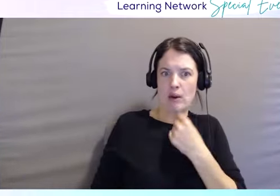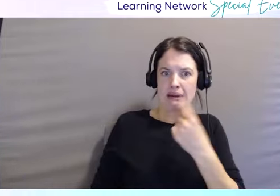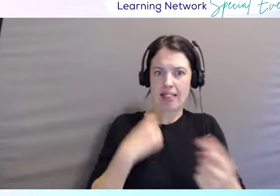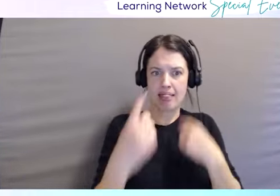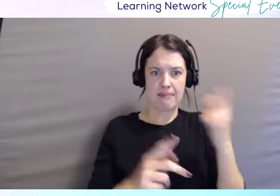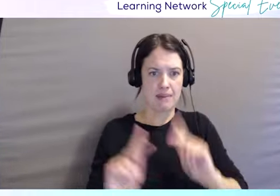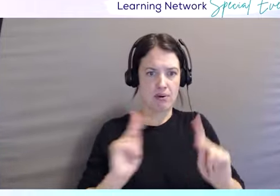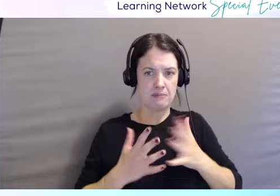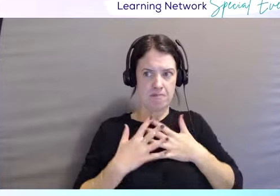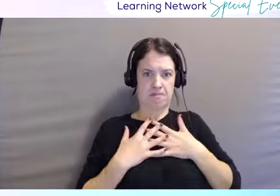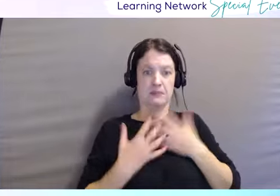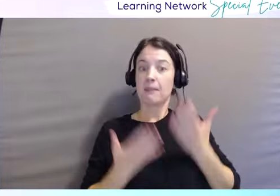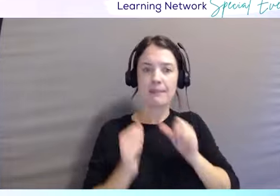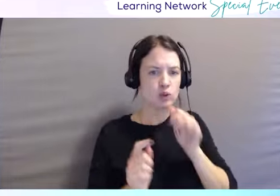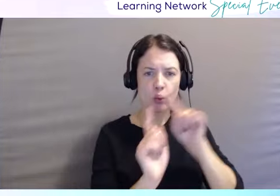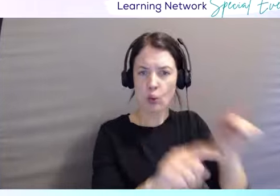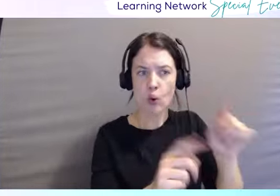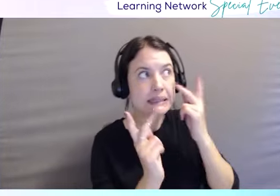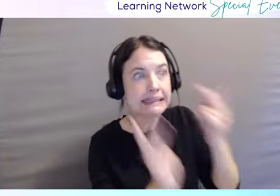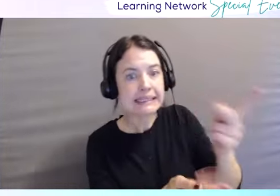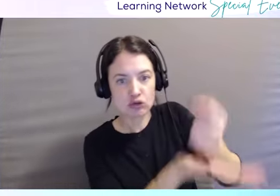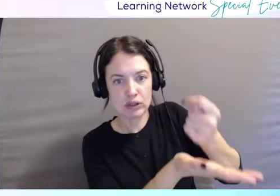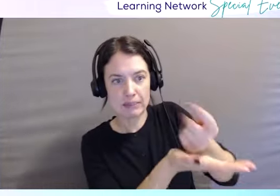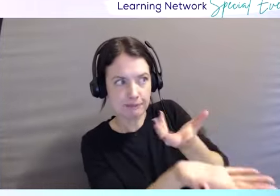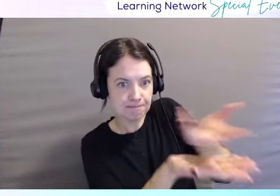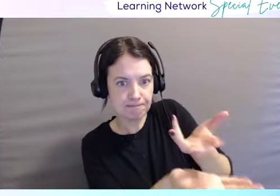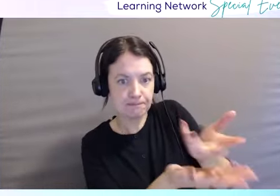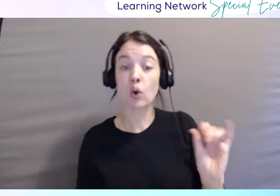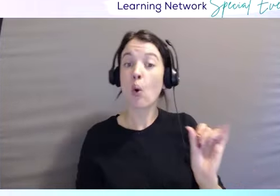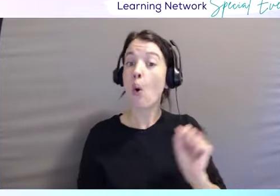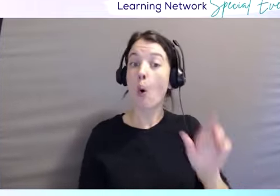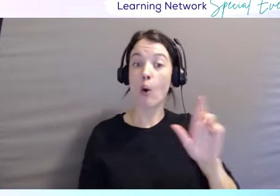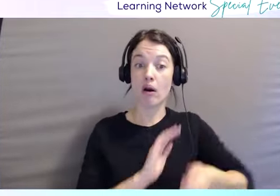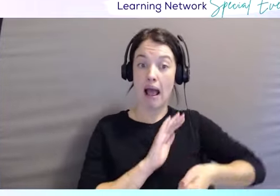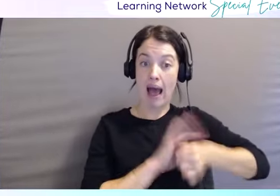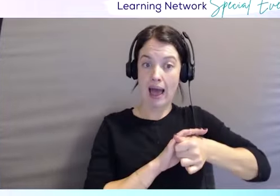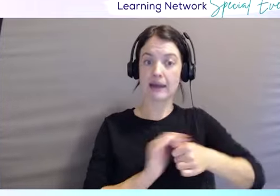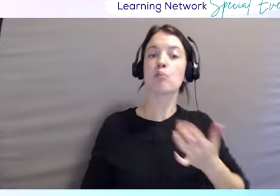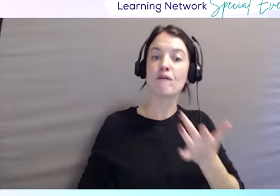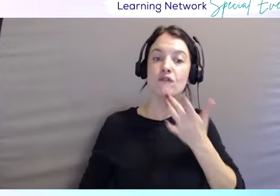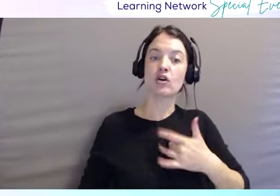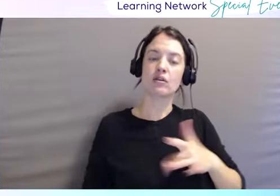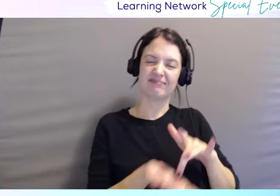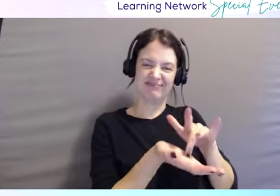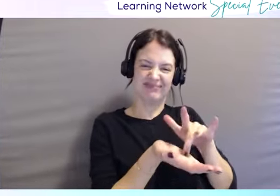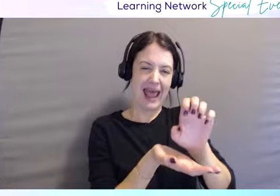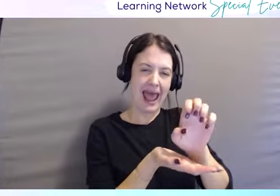of the reasons why they want to hide substance use in the cannabis area and prefer edible. And those things are clear